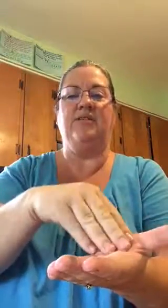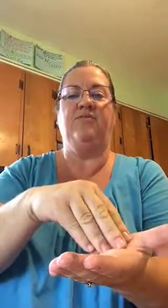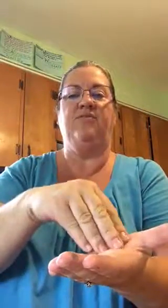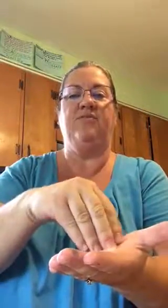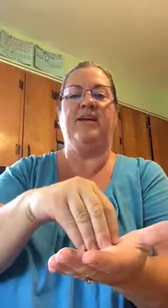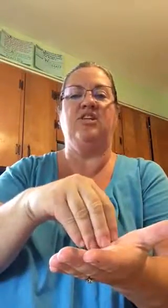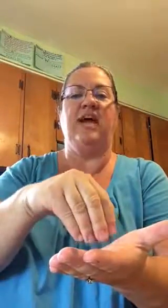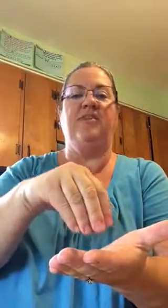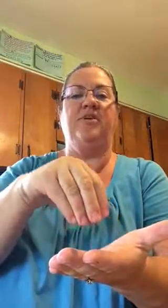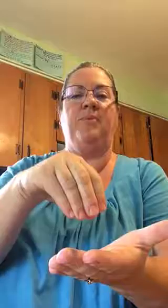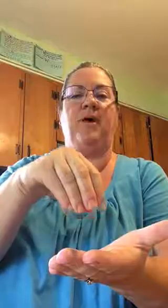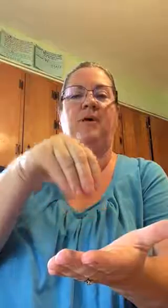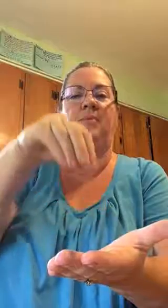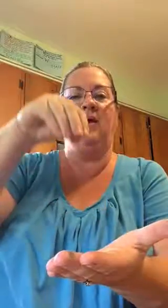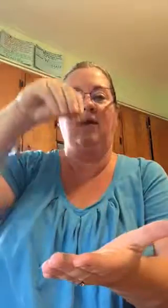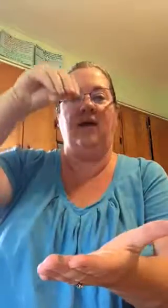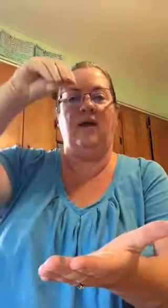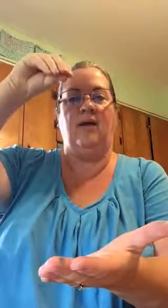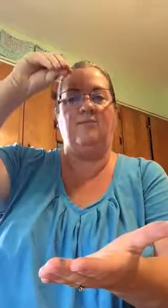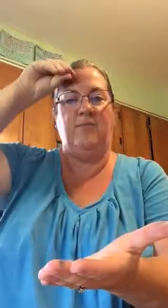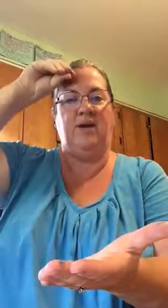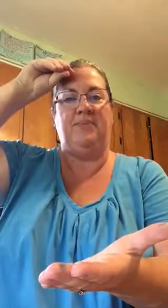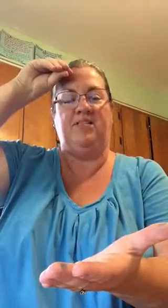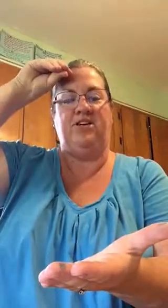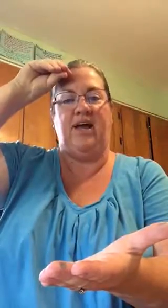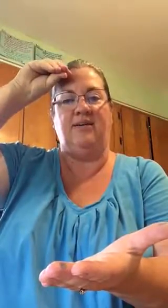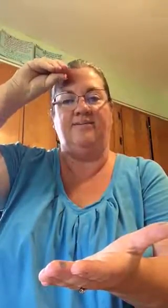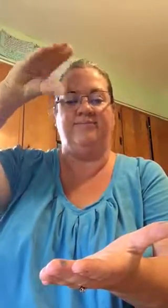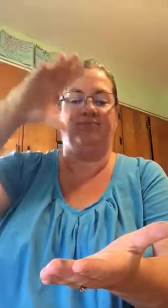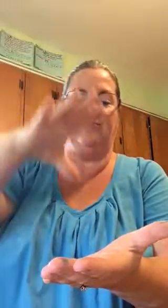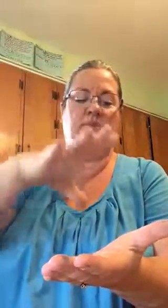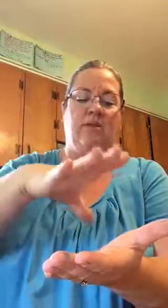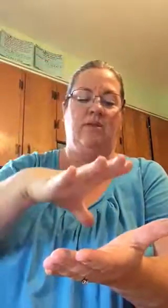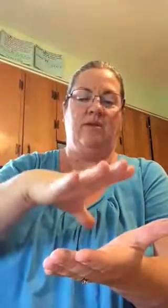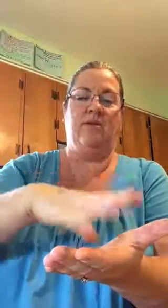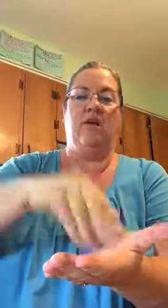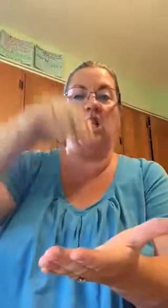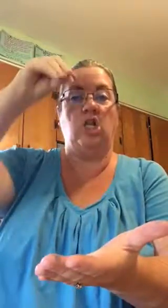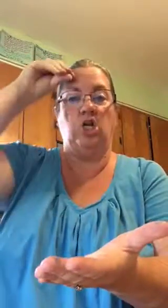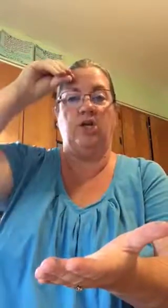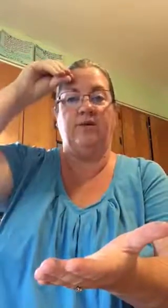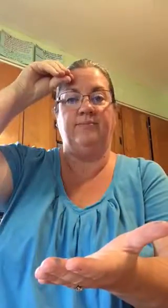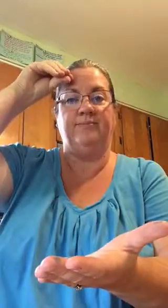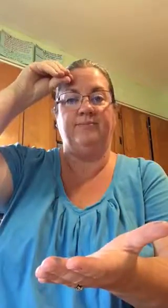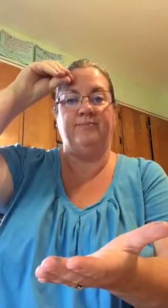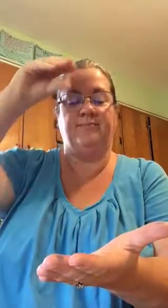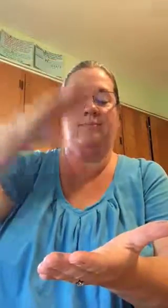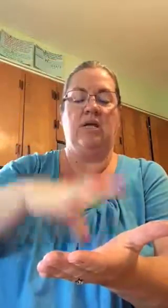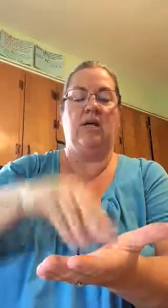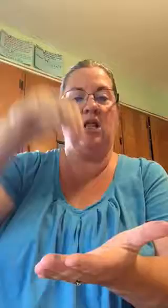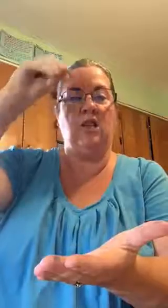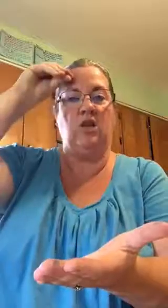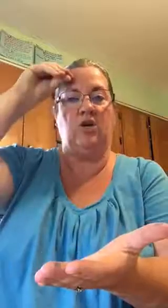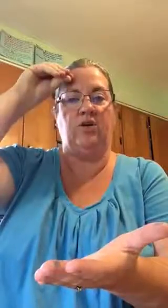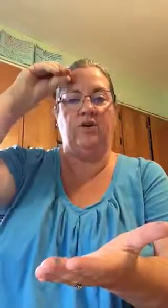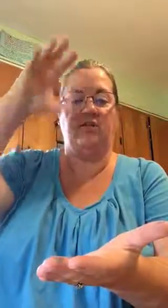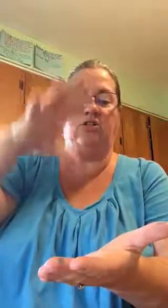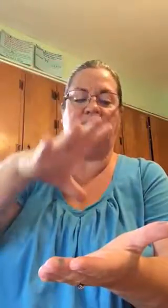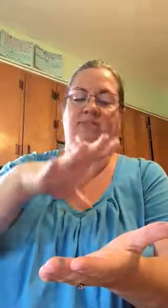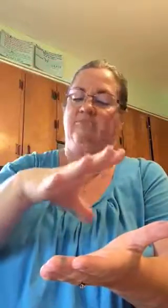of information out of your palm and put it up into your head. Learn. Learn. So just